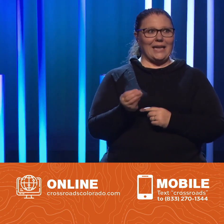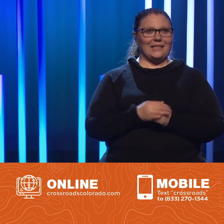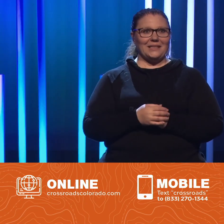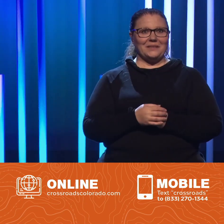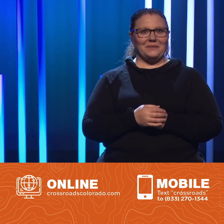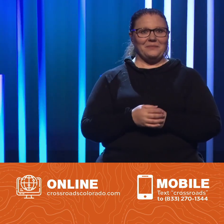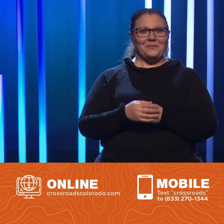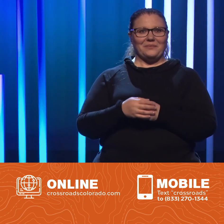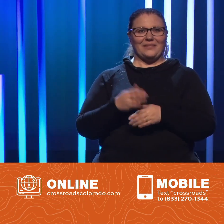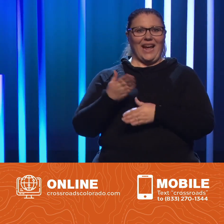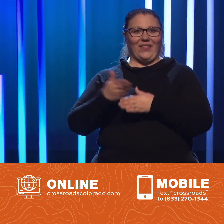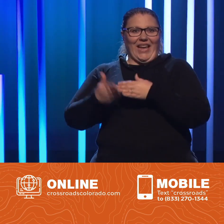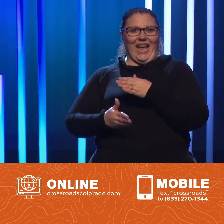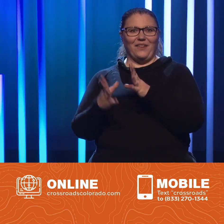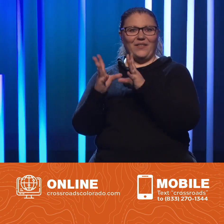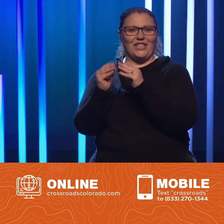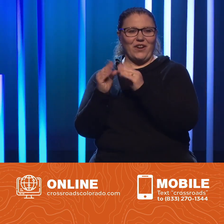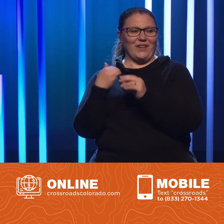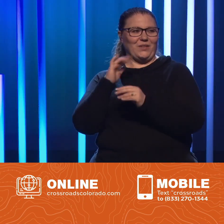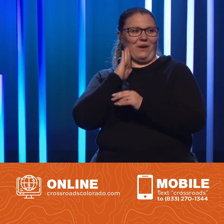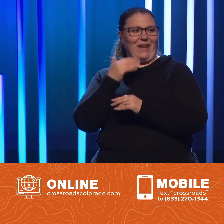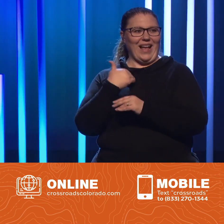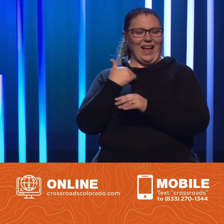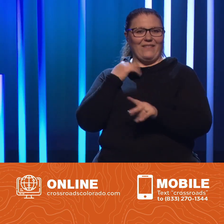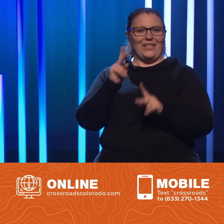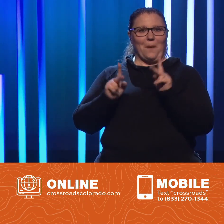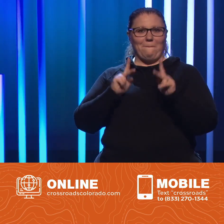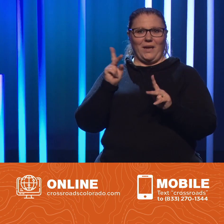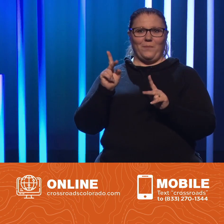at the end of the service, we'll have some people